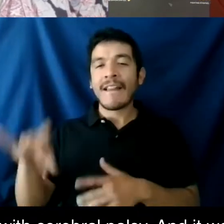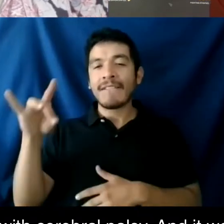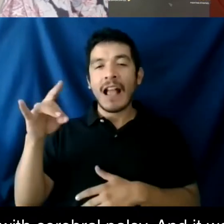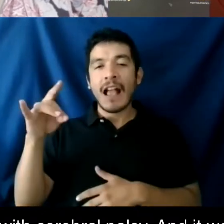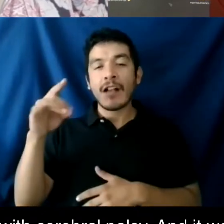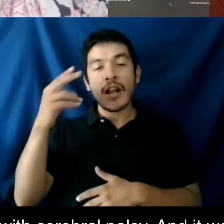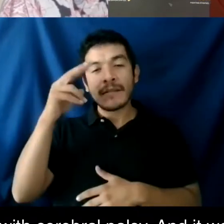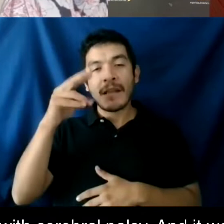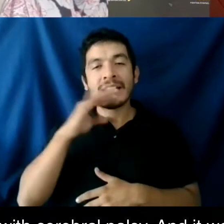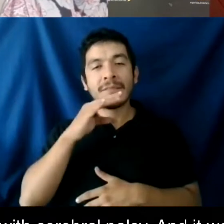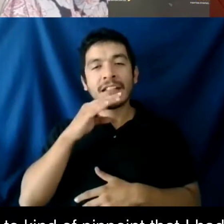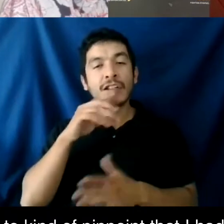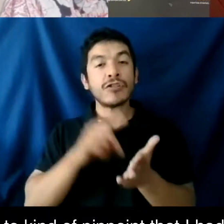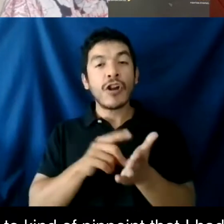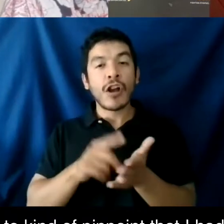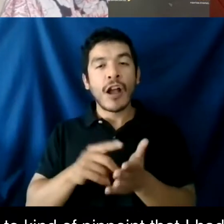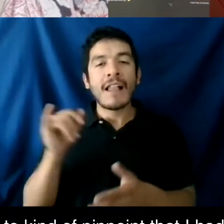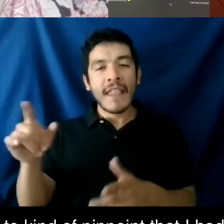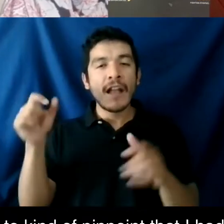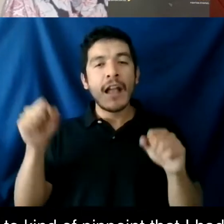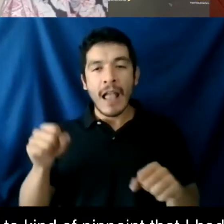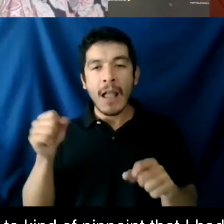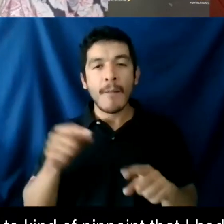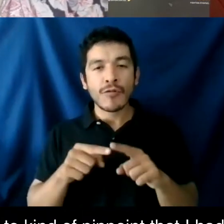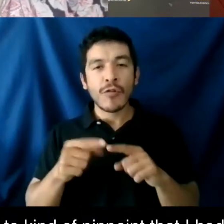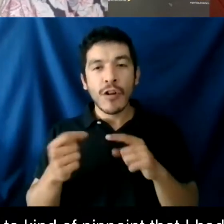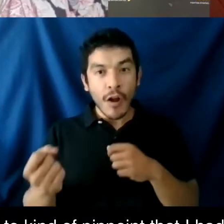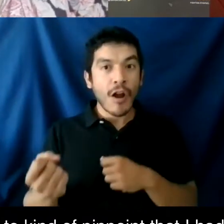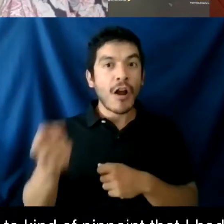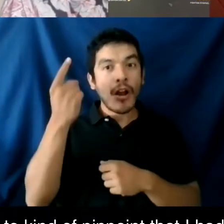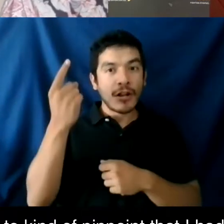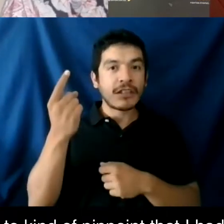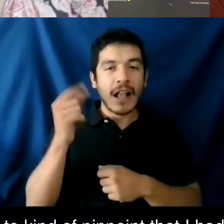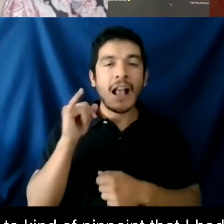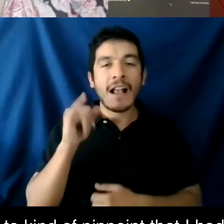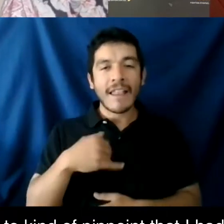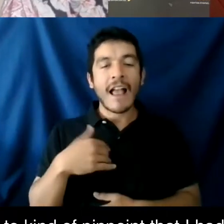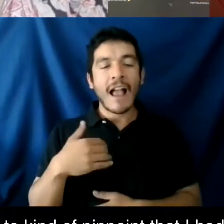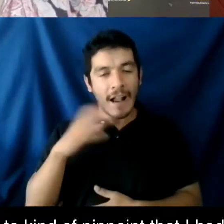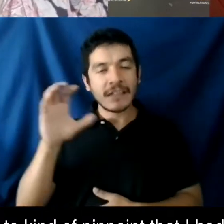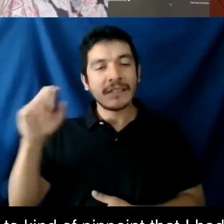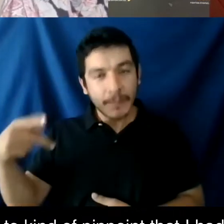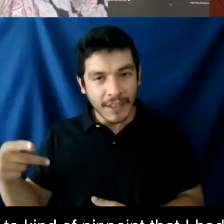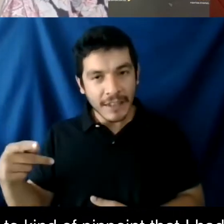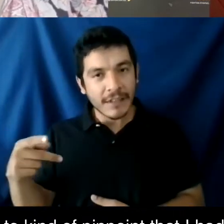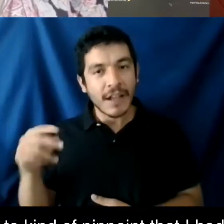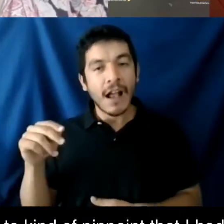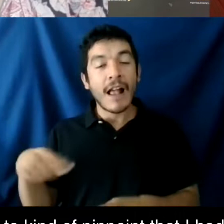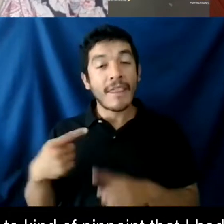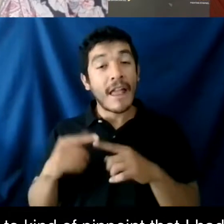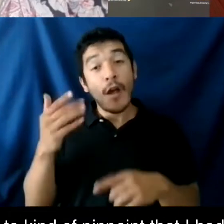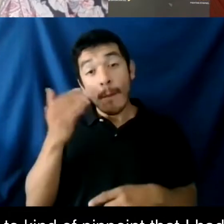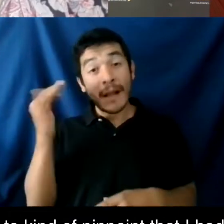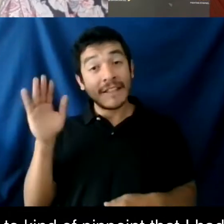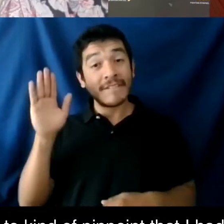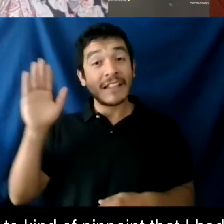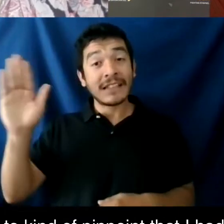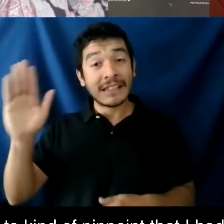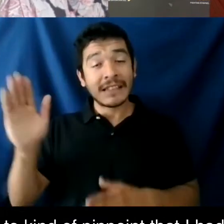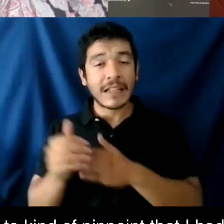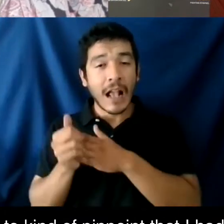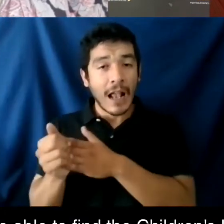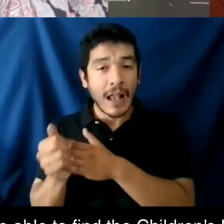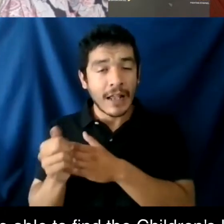speaking doctor that they were able to kind of pinpoint that I had cerebral palsy. And it was because of his